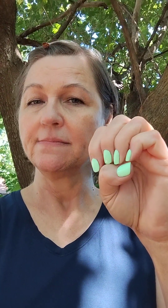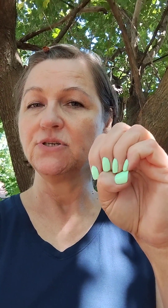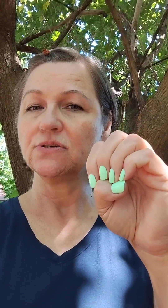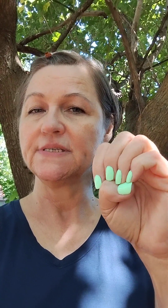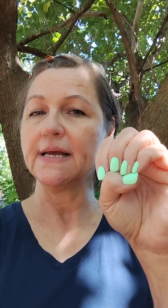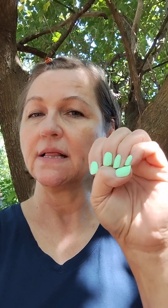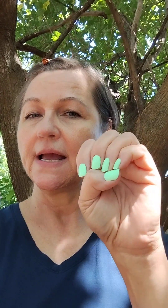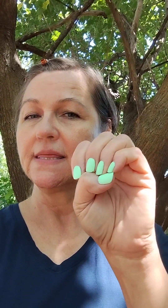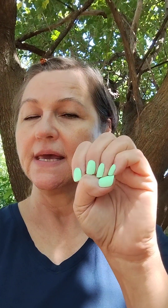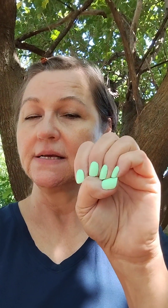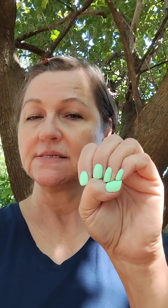Sometimes you'll see it like this.